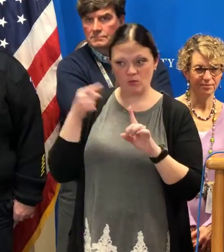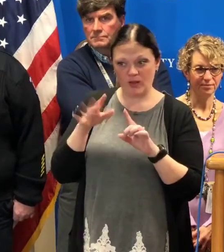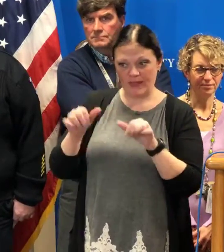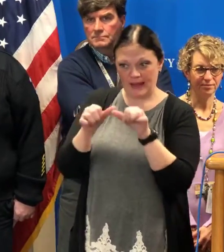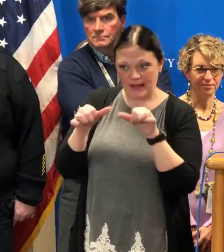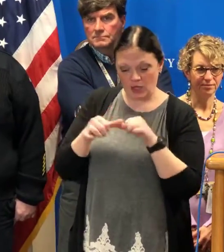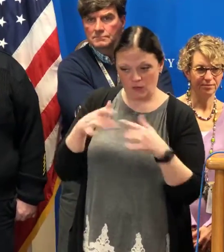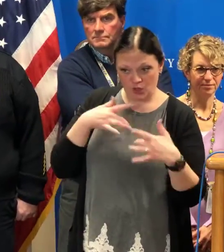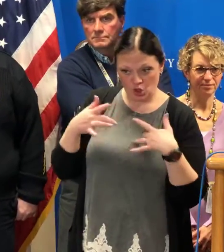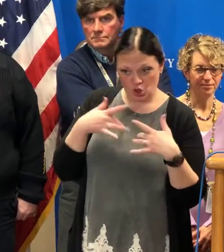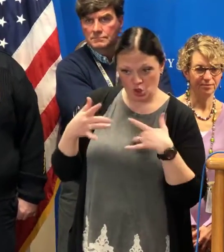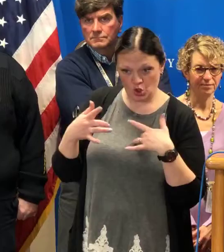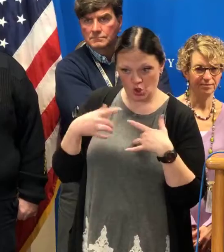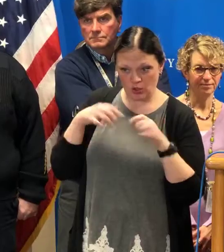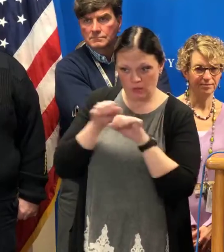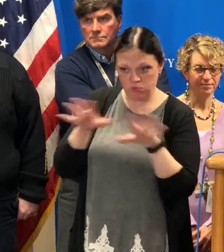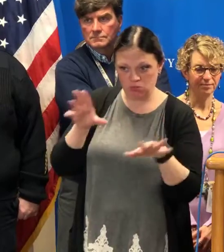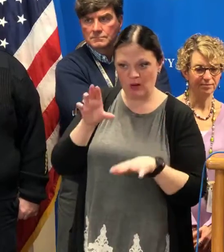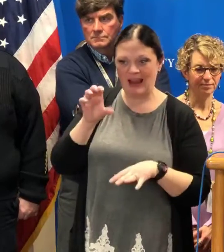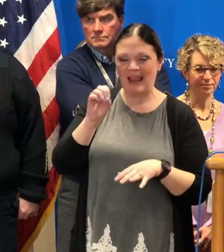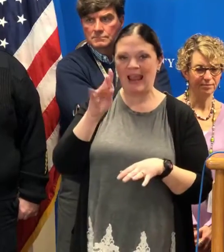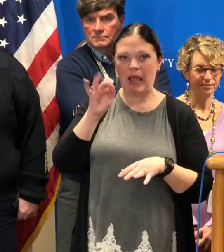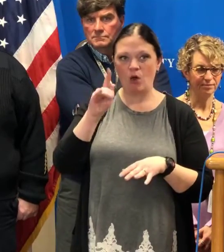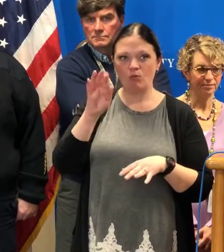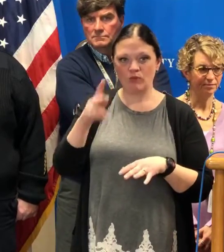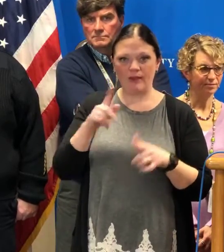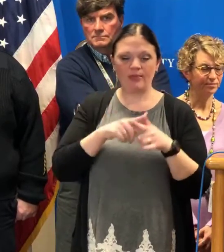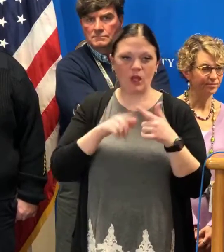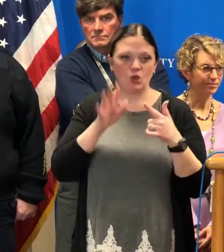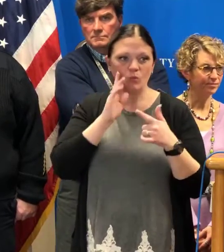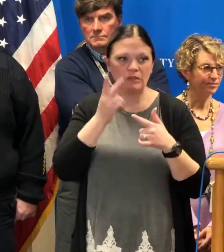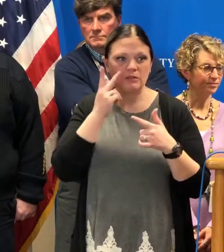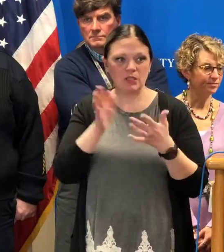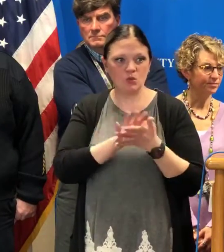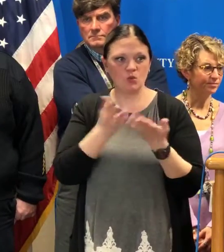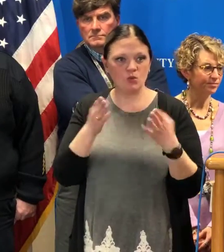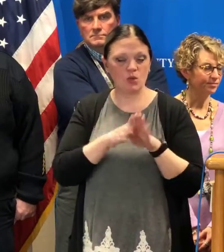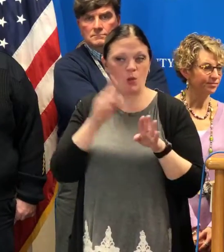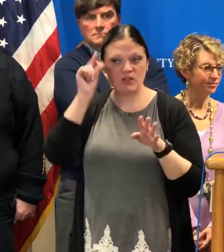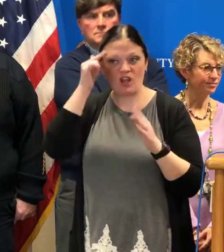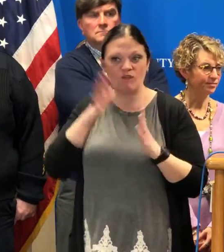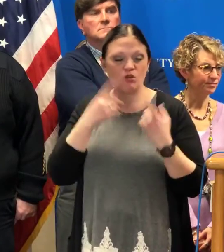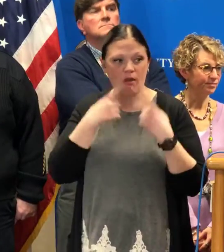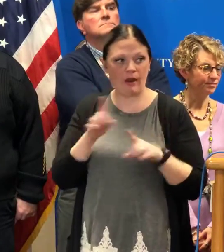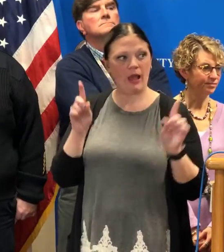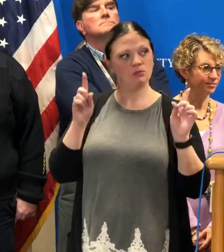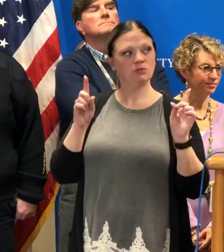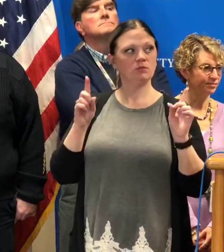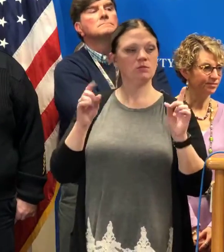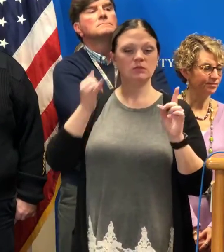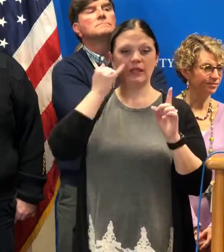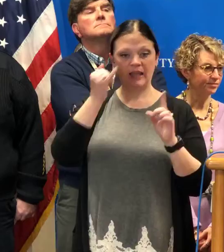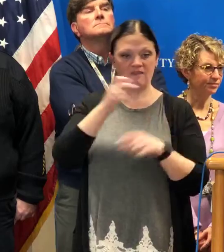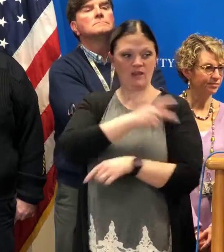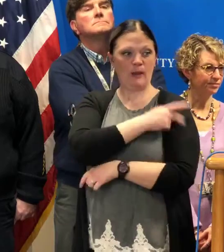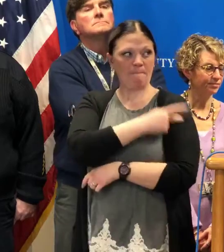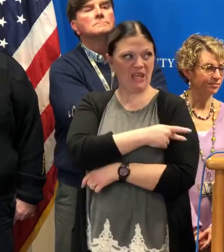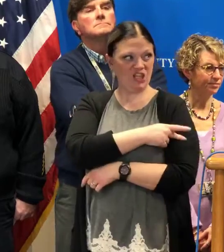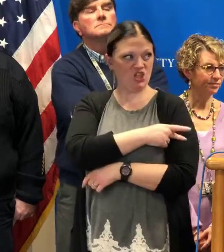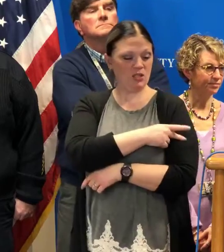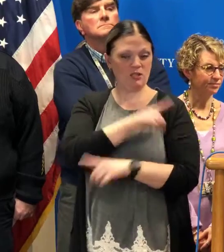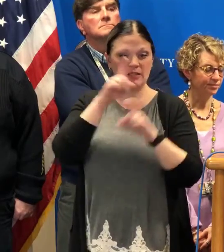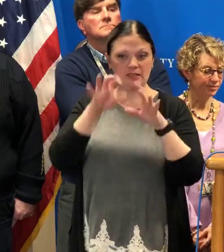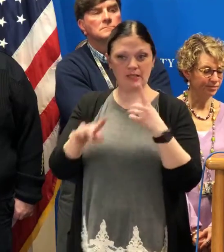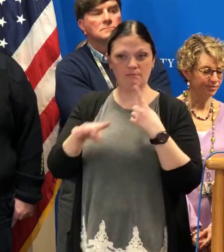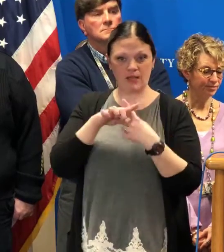had a concern and an outbreak, then you would see schools that were closed. I believe the governor has announced if there is a patient that is